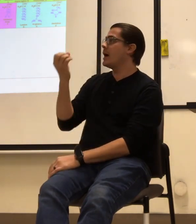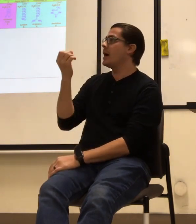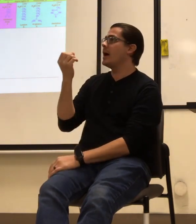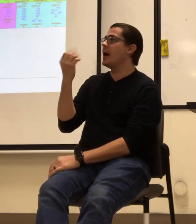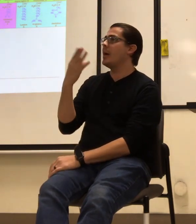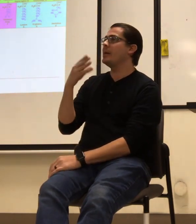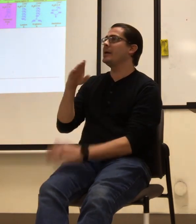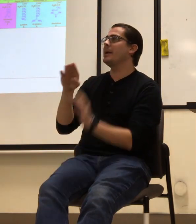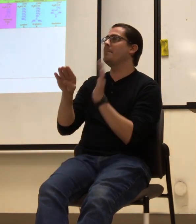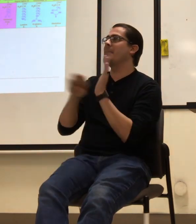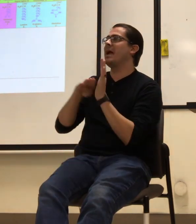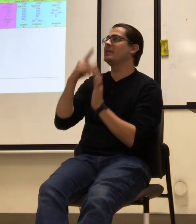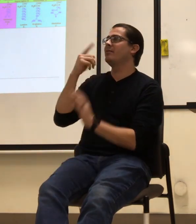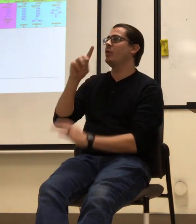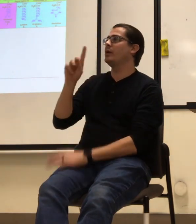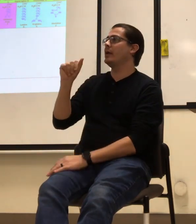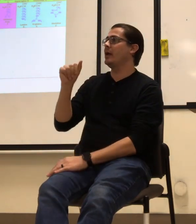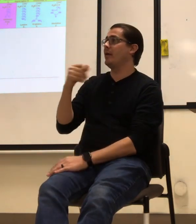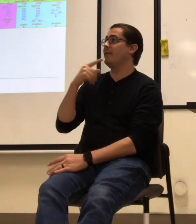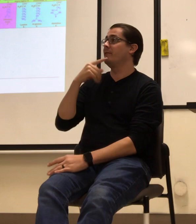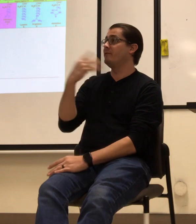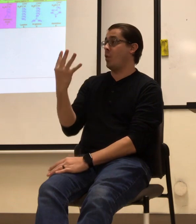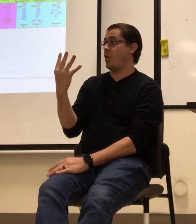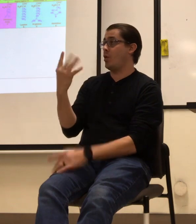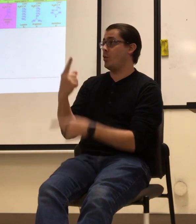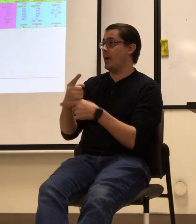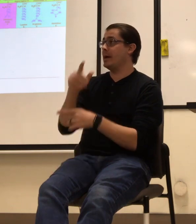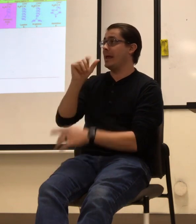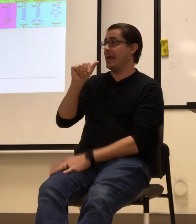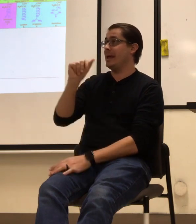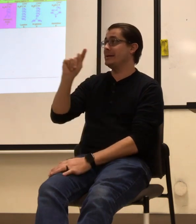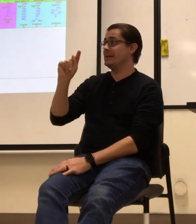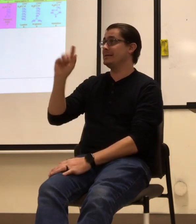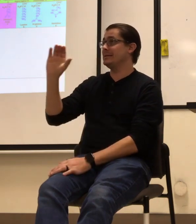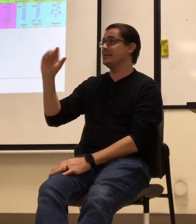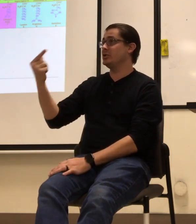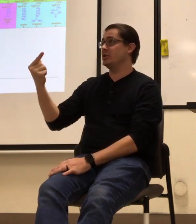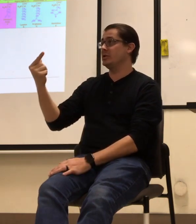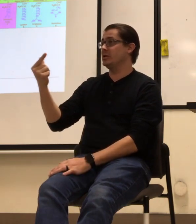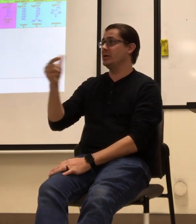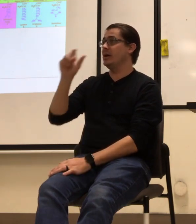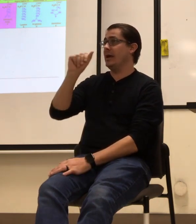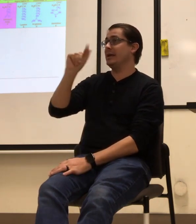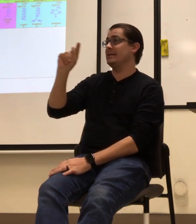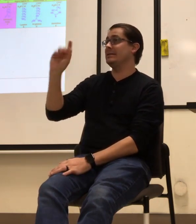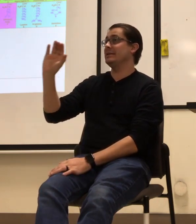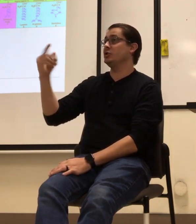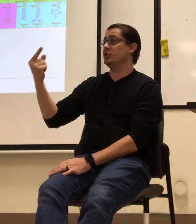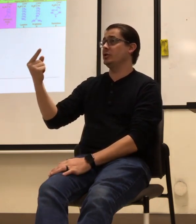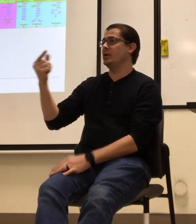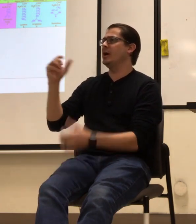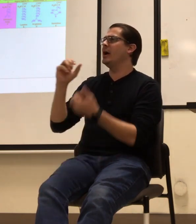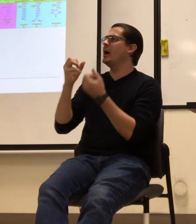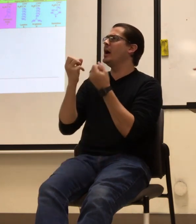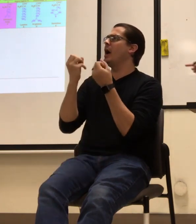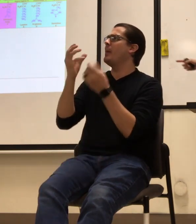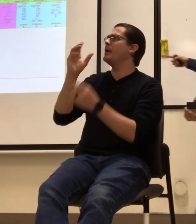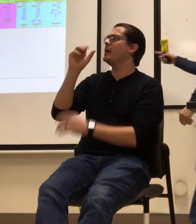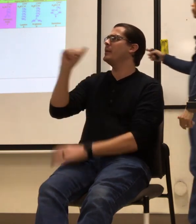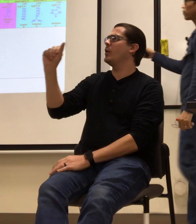there in DNA? 4. The A, the T, the C, the G. There's only 4. Now, how many amino acids are there?